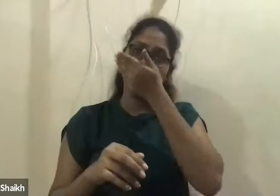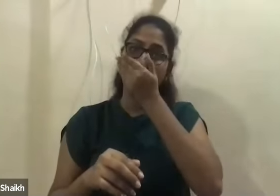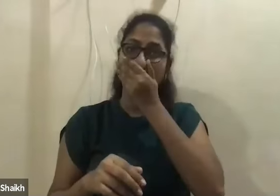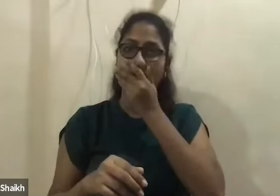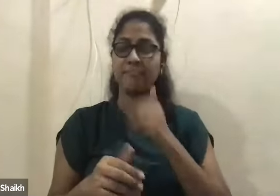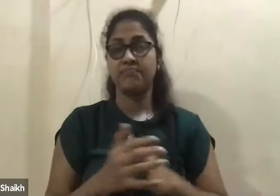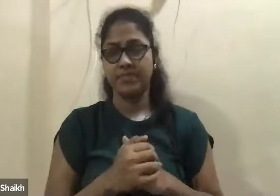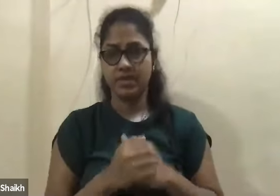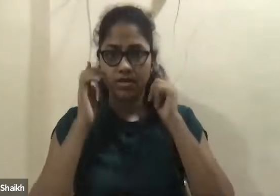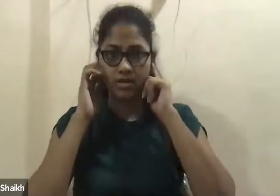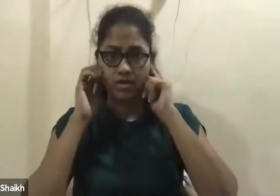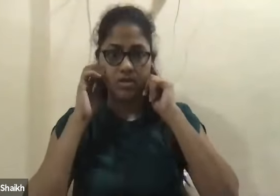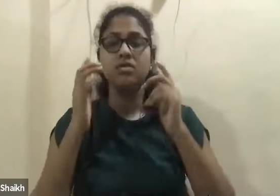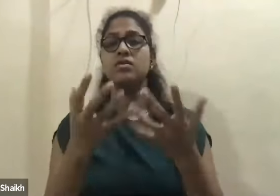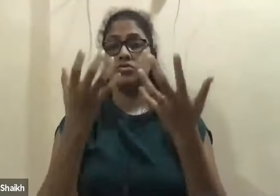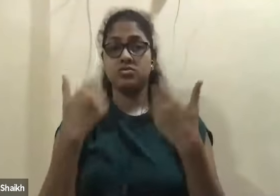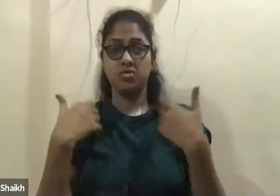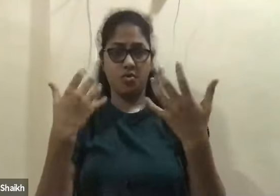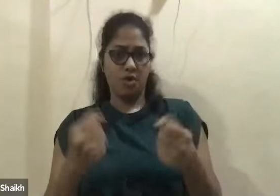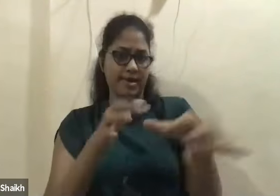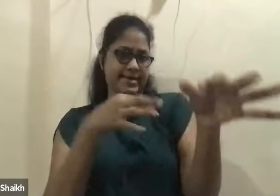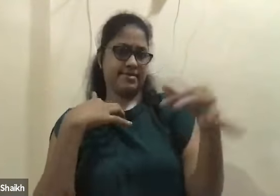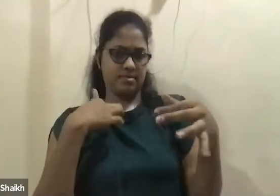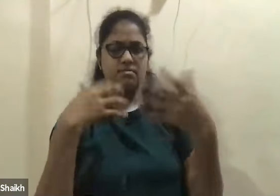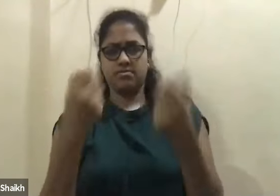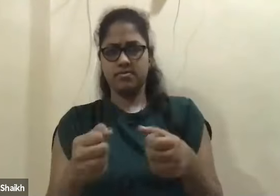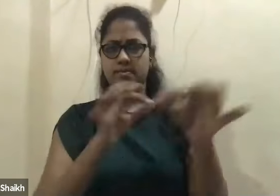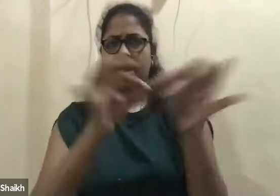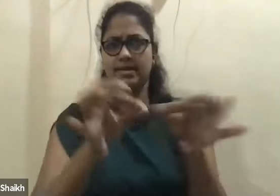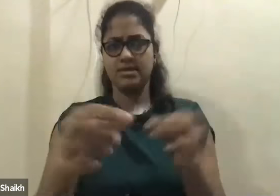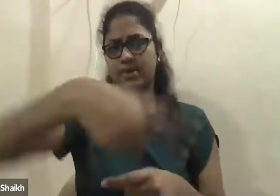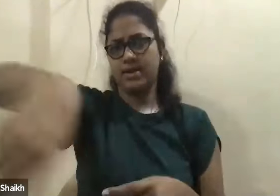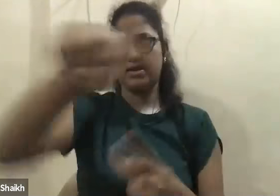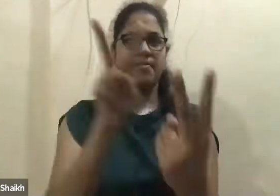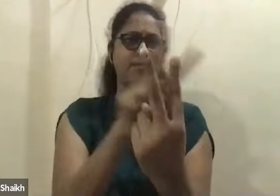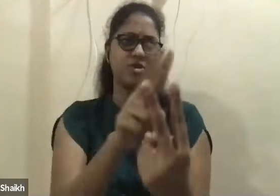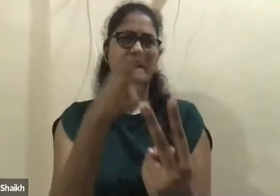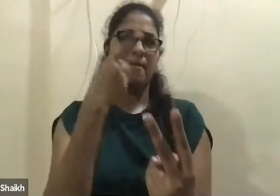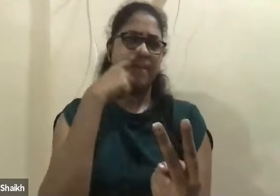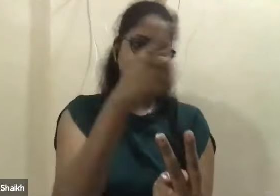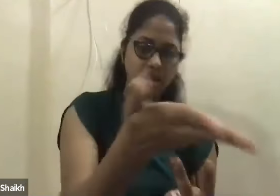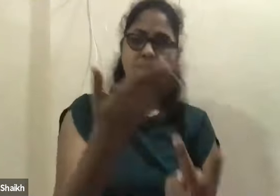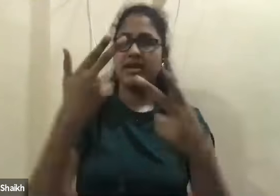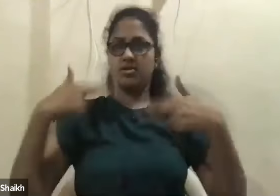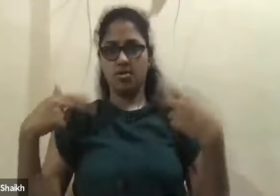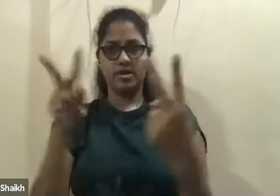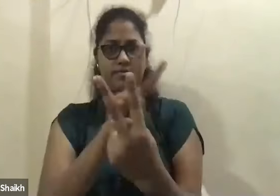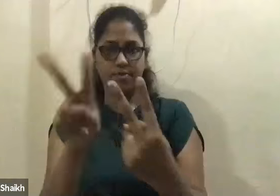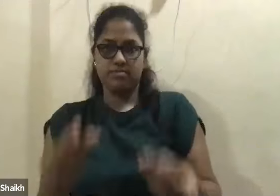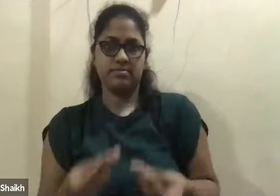so I wanted to discuss a scenario with you both. I know of a family of